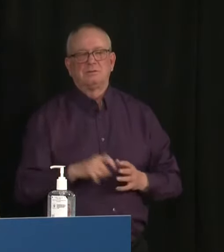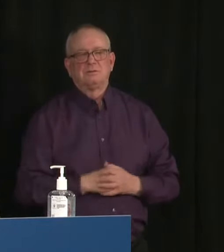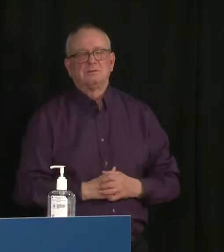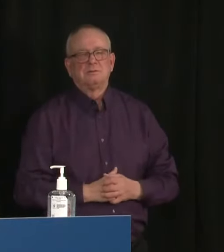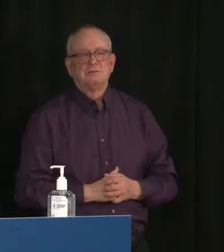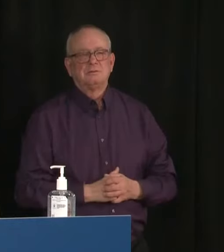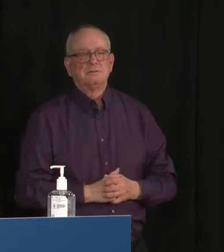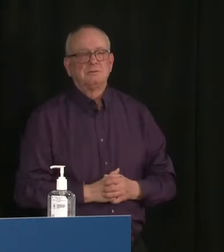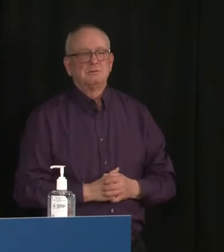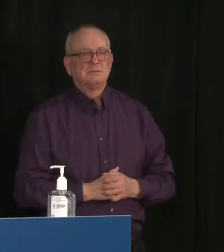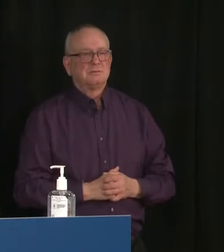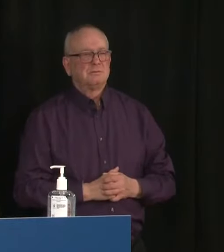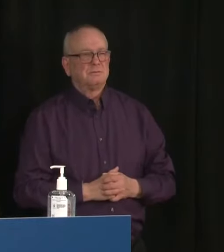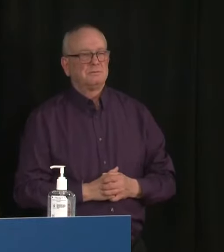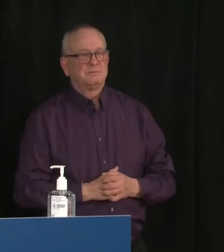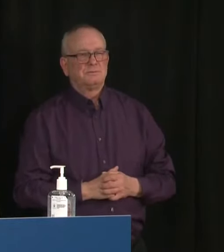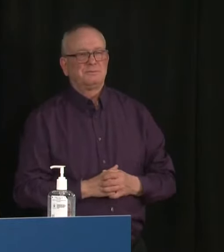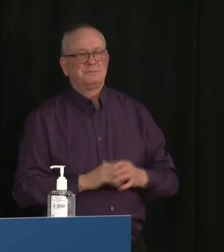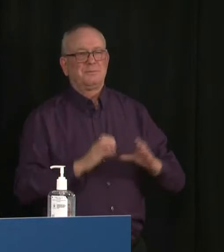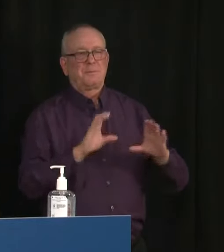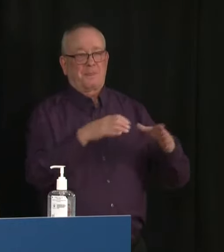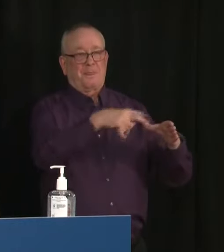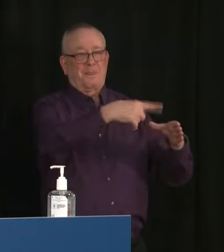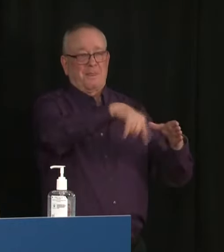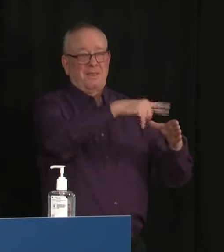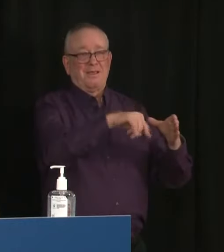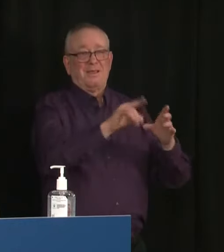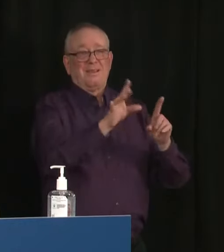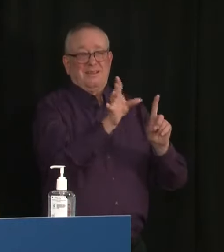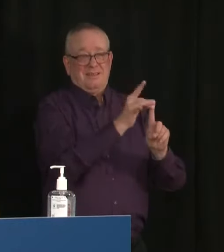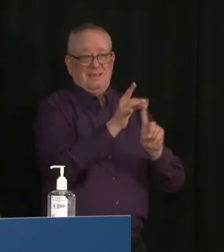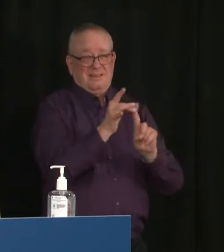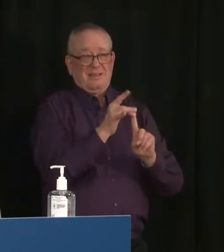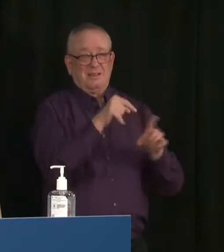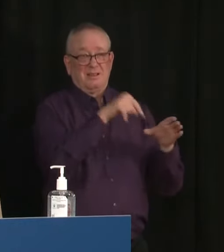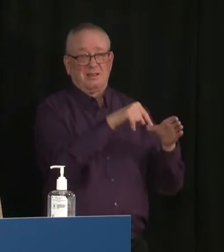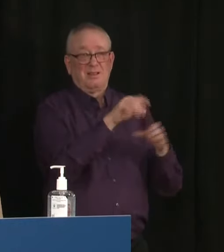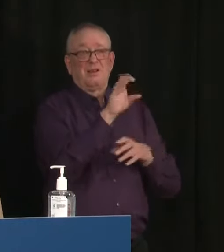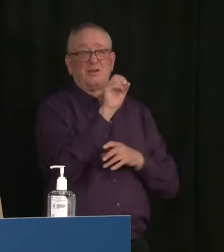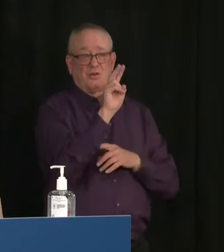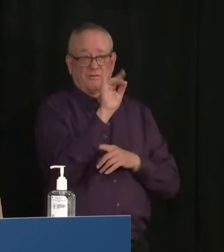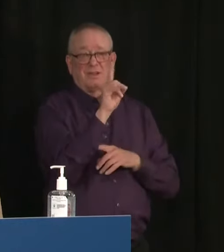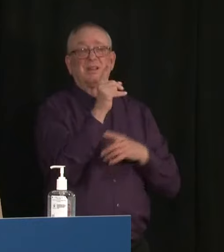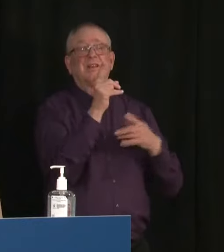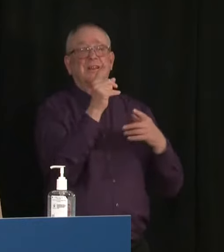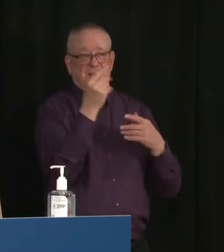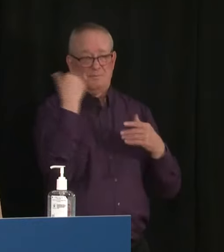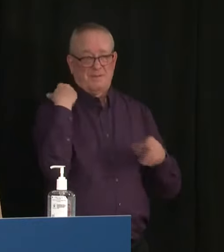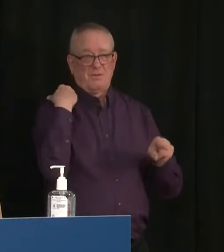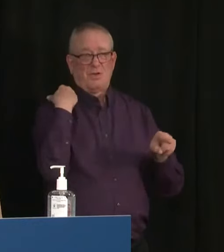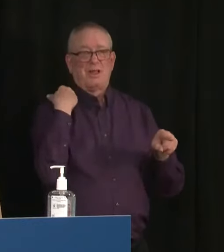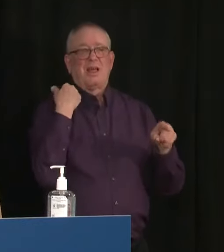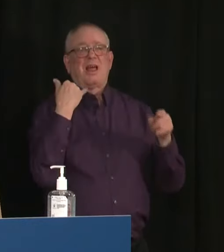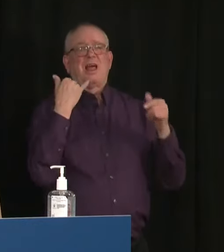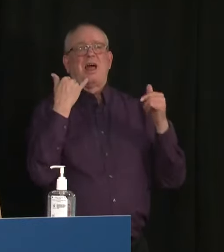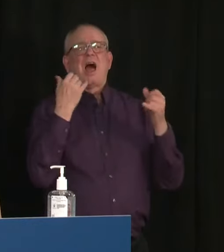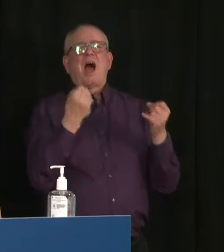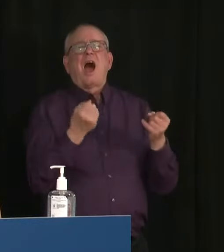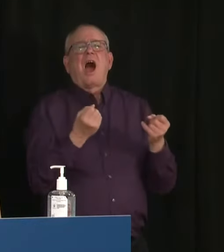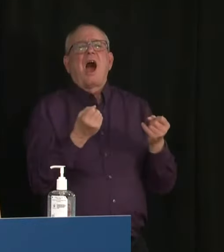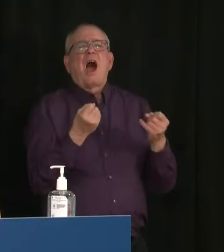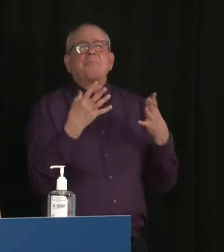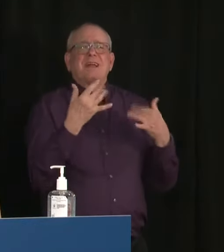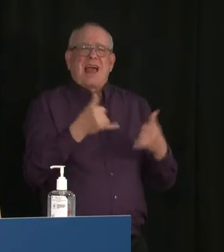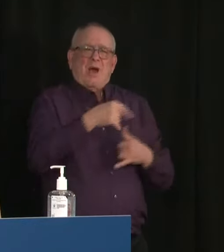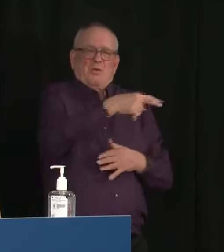who have tested positive for COVID-19 in the past have now? There's some interesting research on this from around